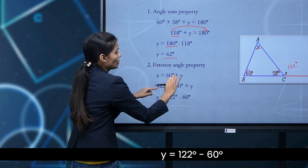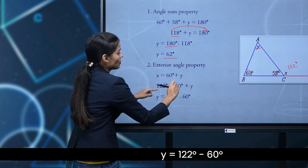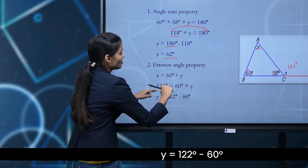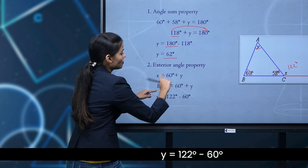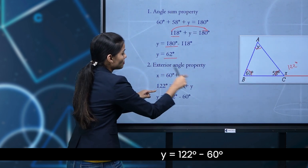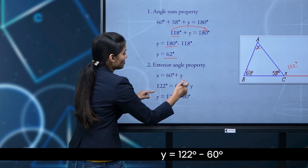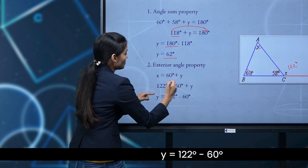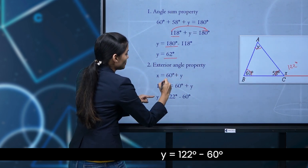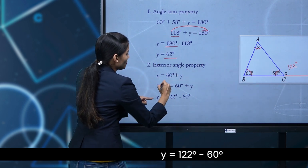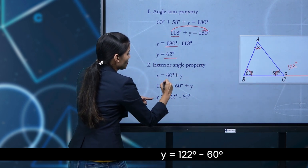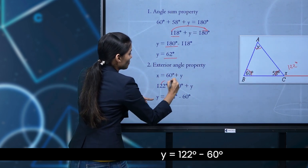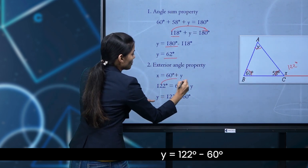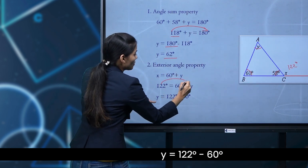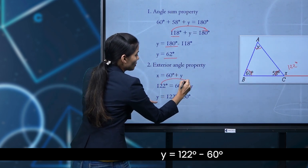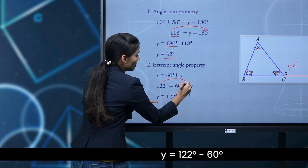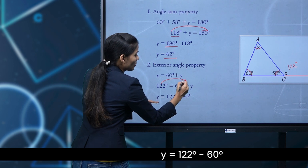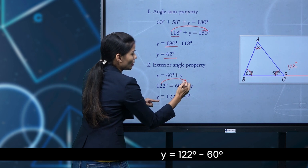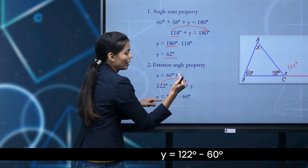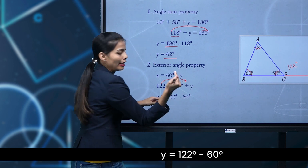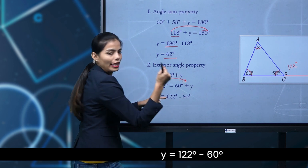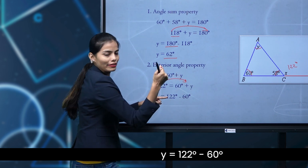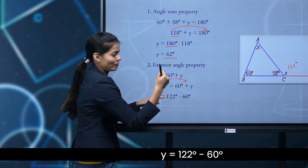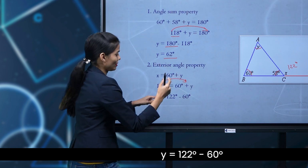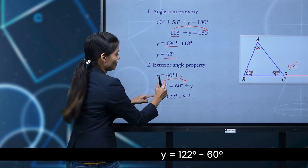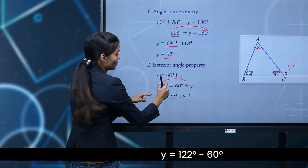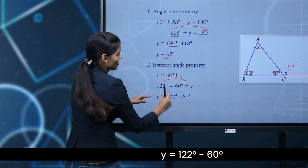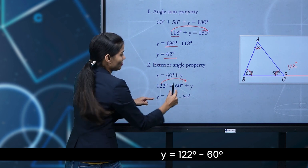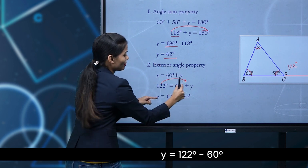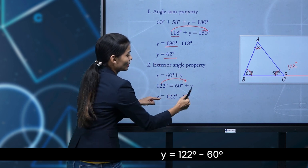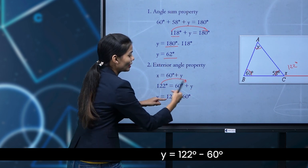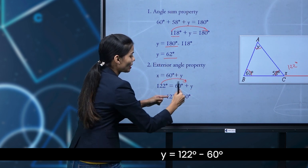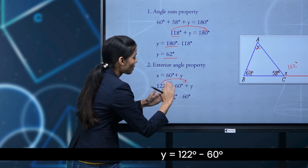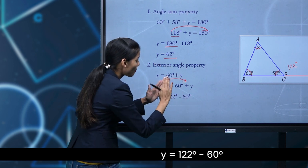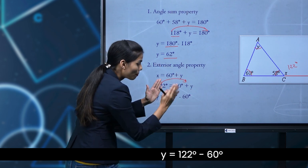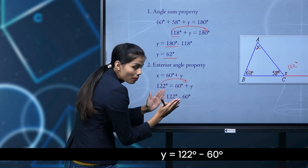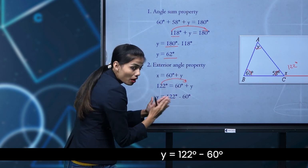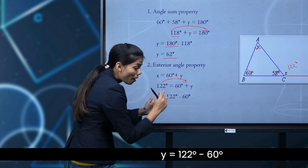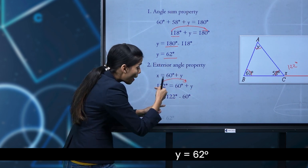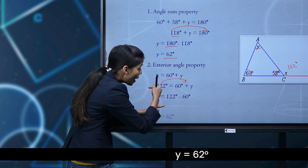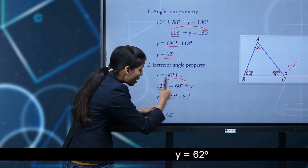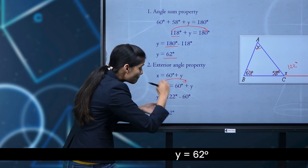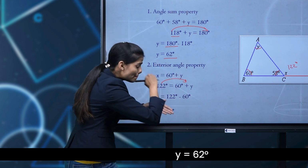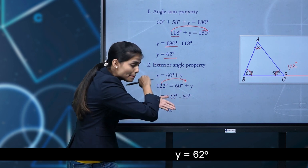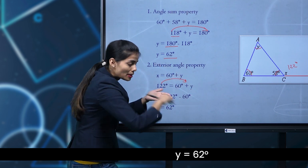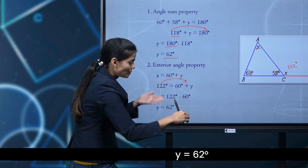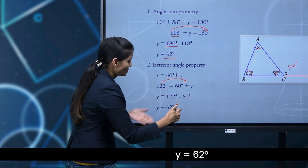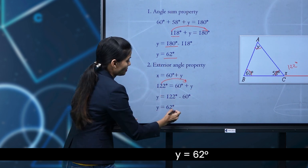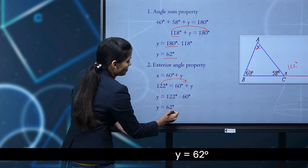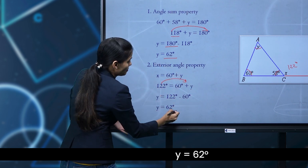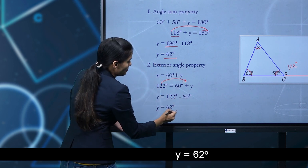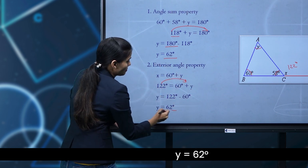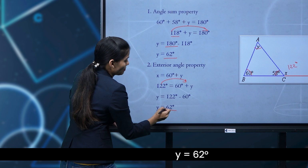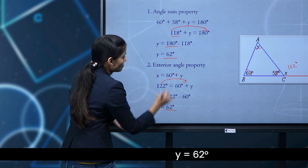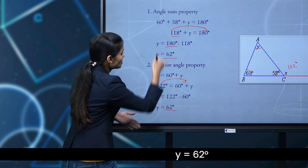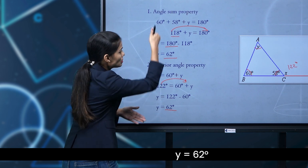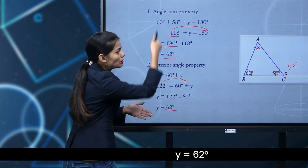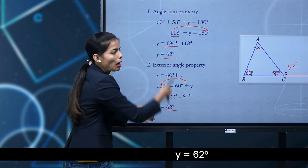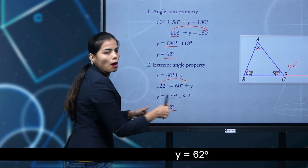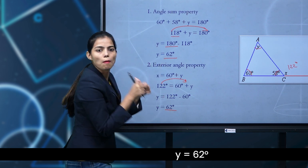Y is equal to 122 degree minus 60 degree. Y is equal to 62 degree.